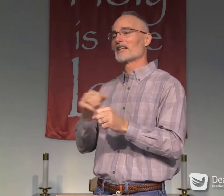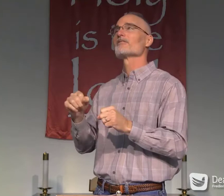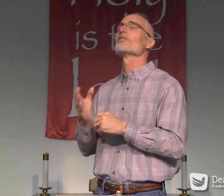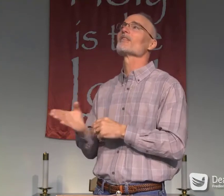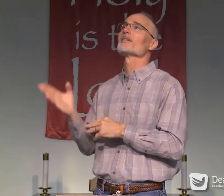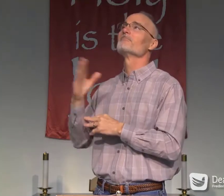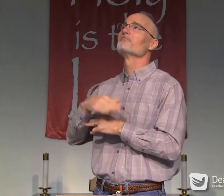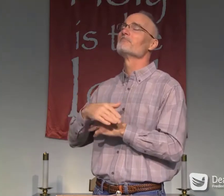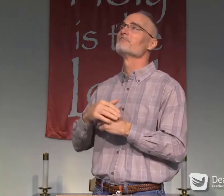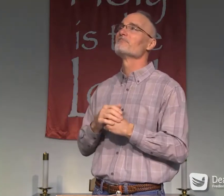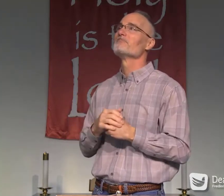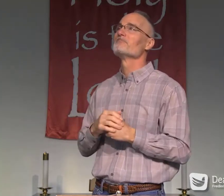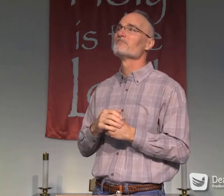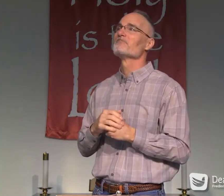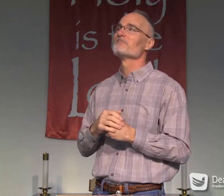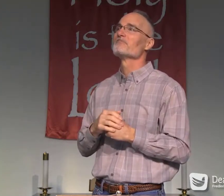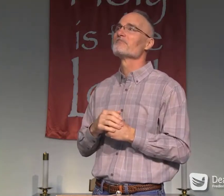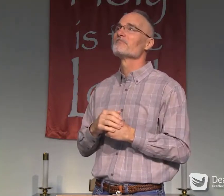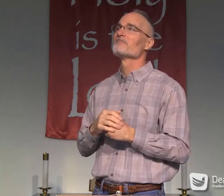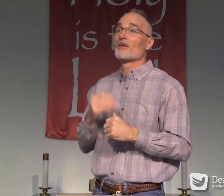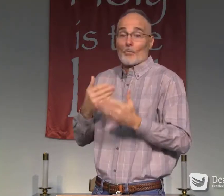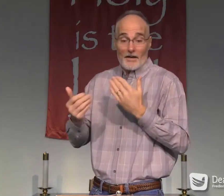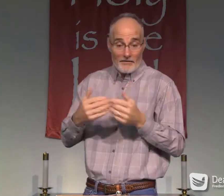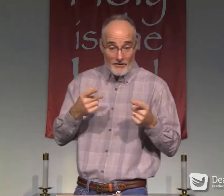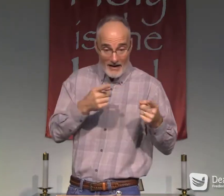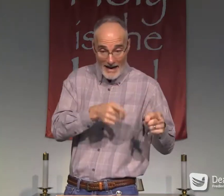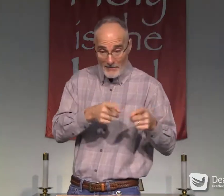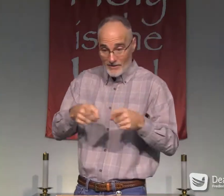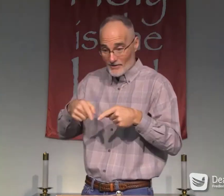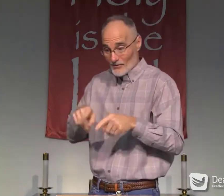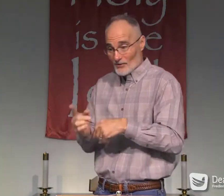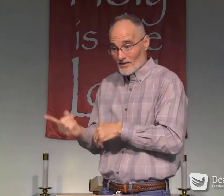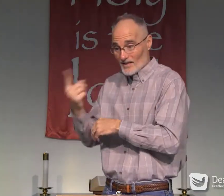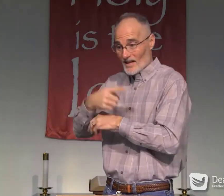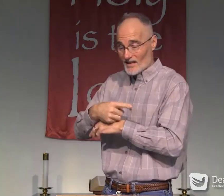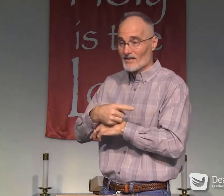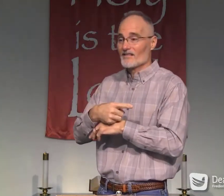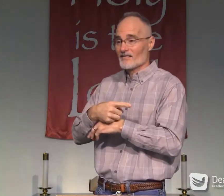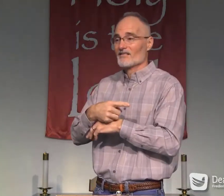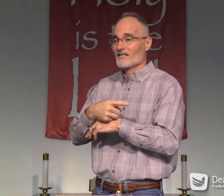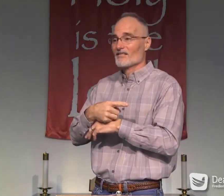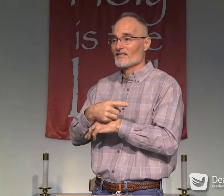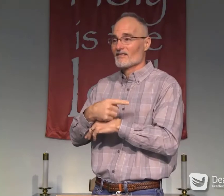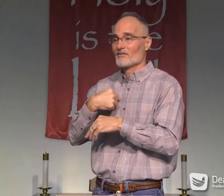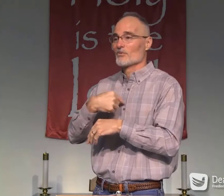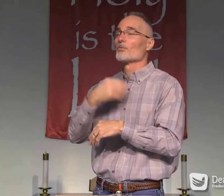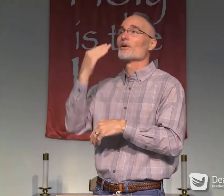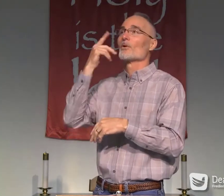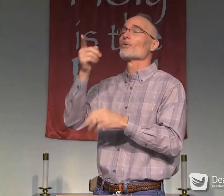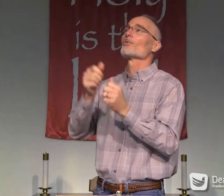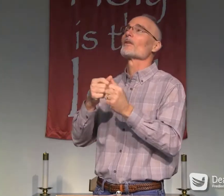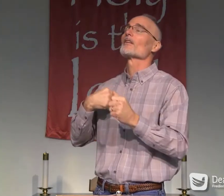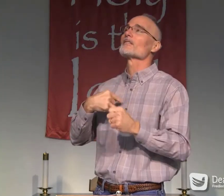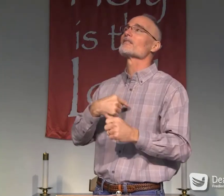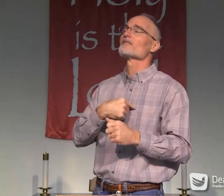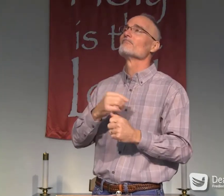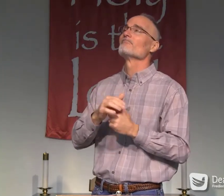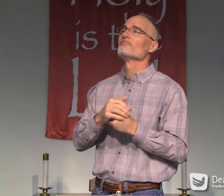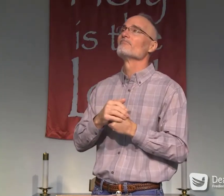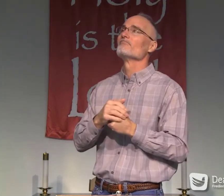wow, Lord, you've kept us safe all day. And whatever happens in between those hours, we know